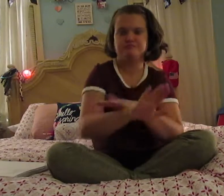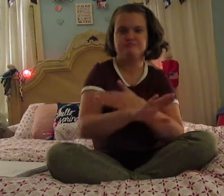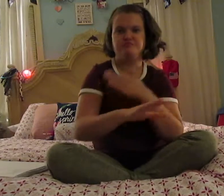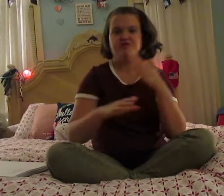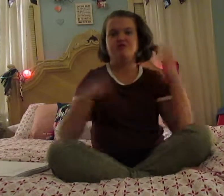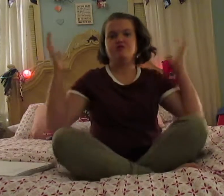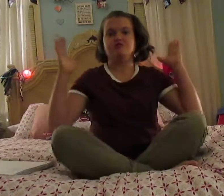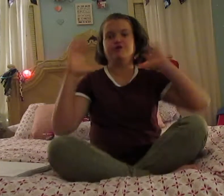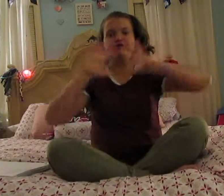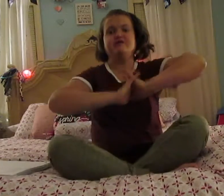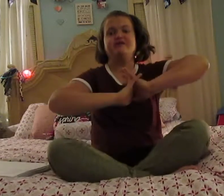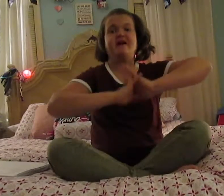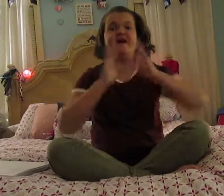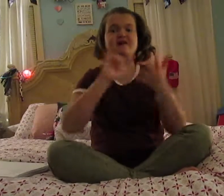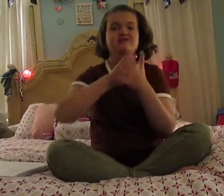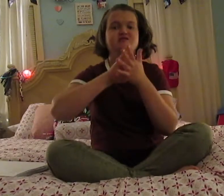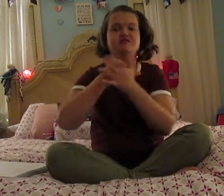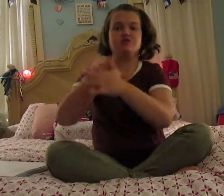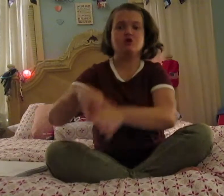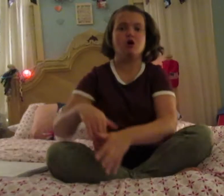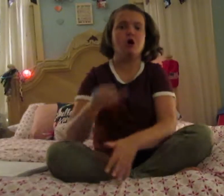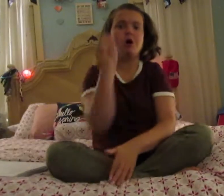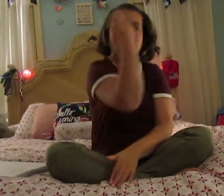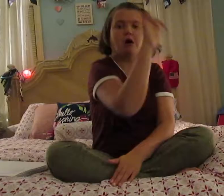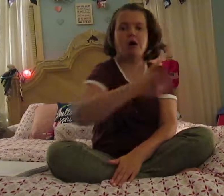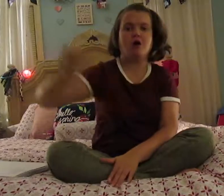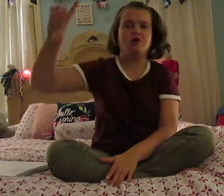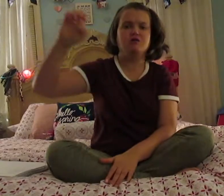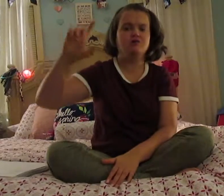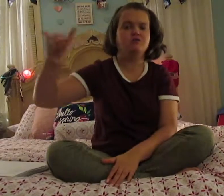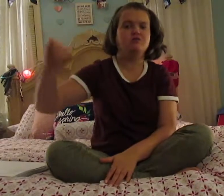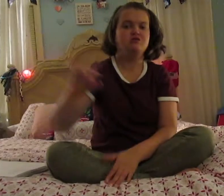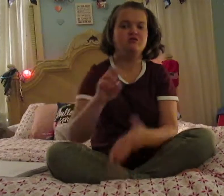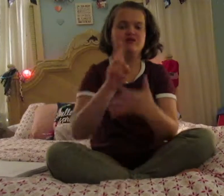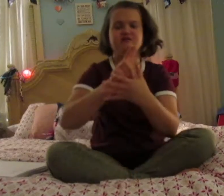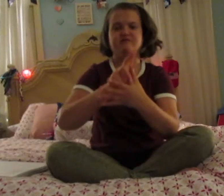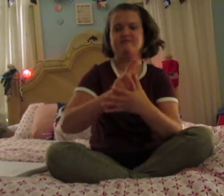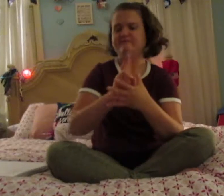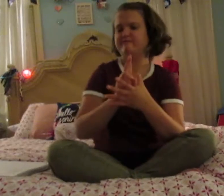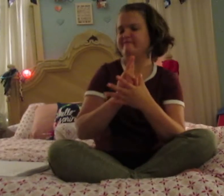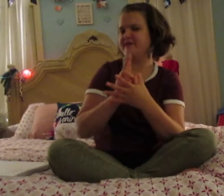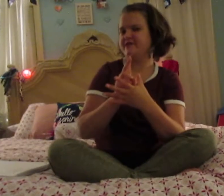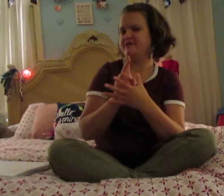So, that's all the video